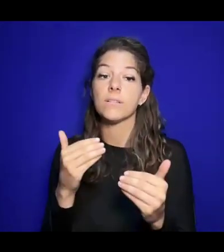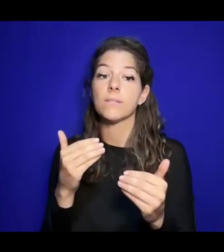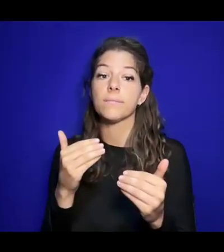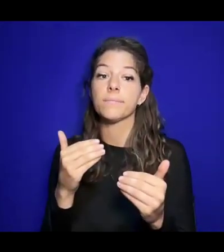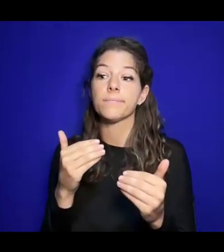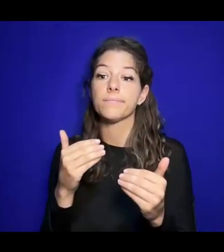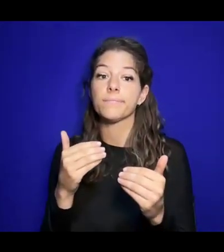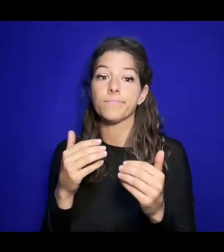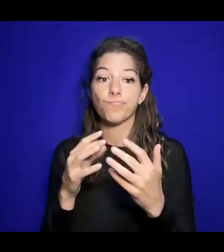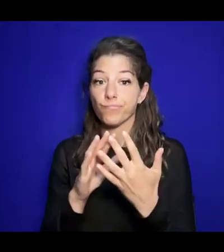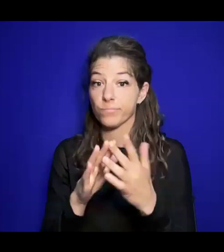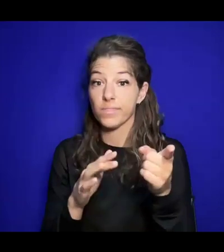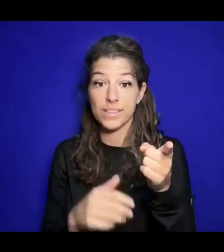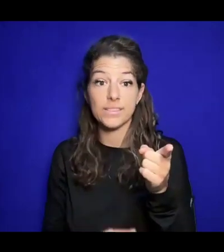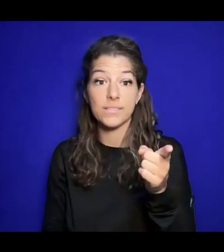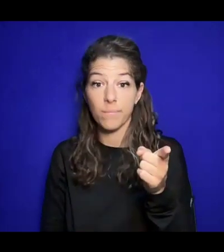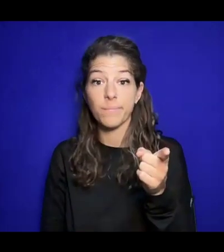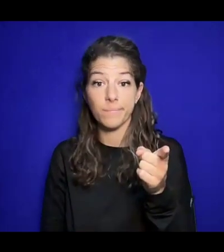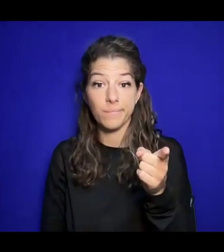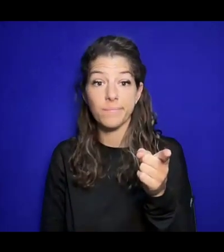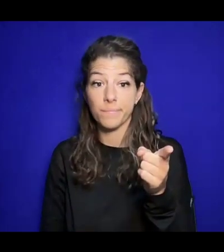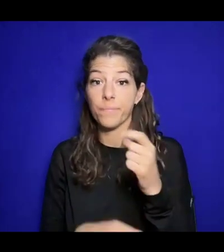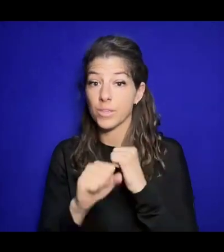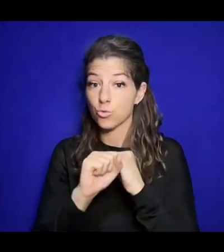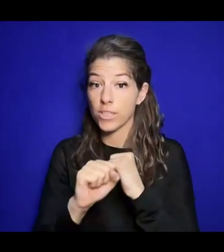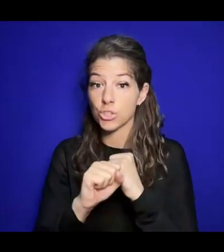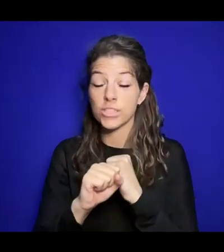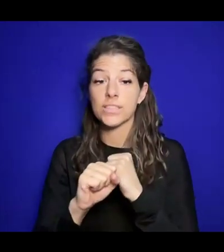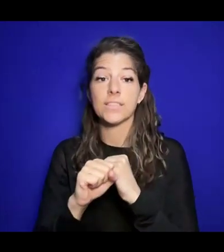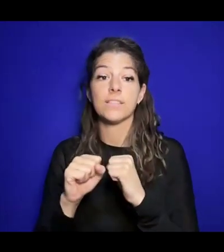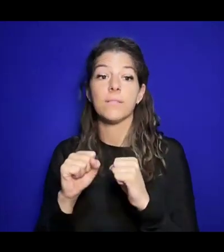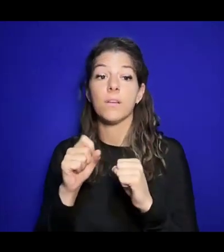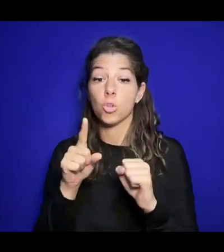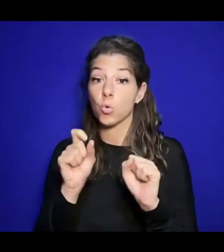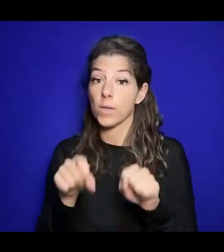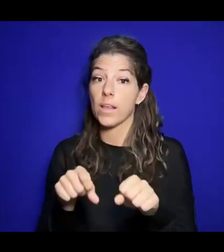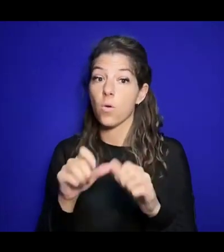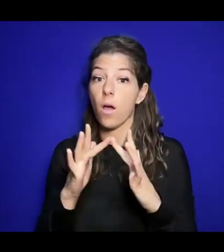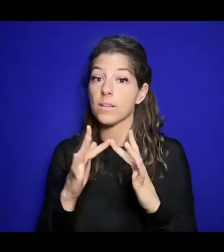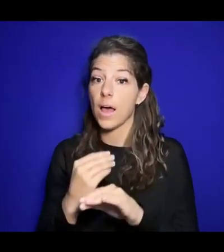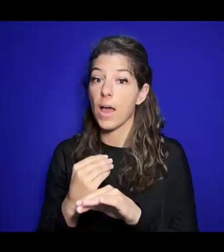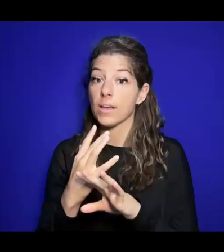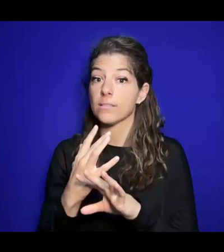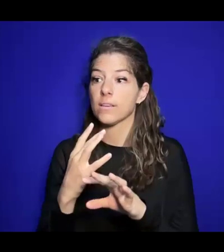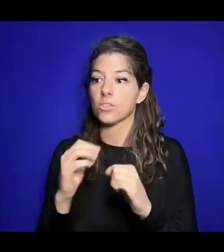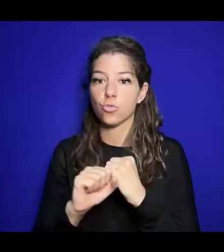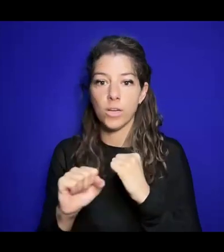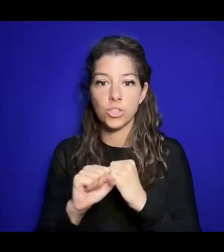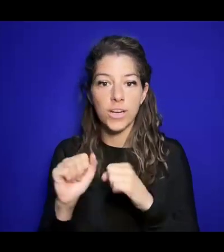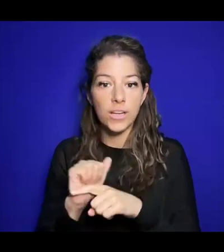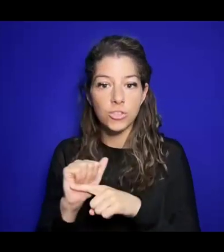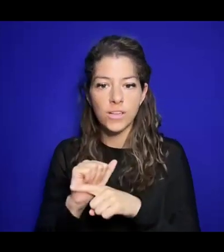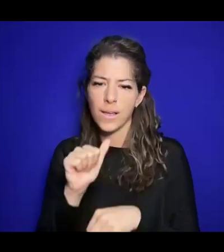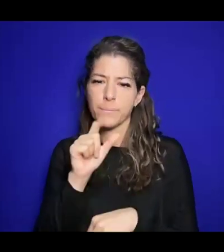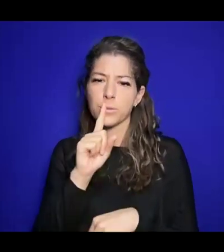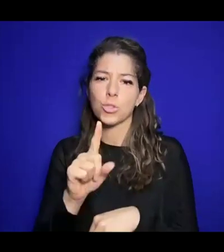of, moving your hands, doing your stretching exercises. You can go online and get stretching exercises. I'm sure